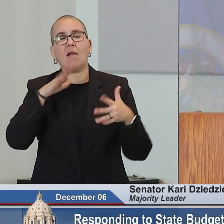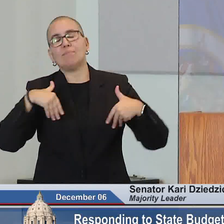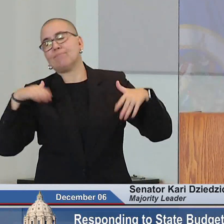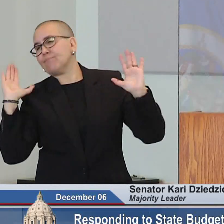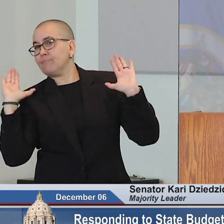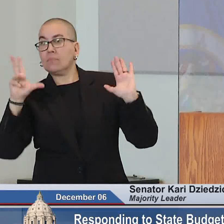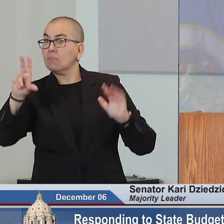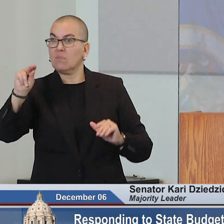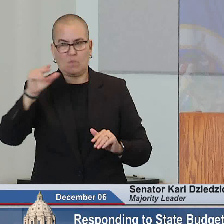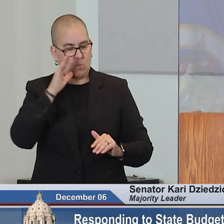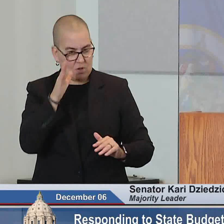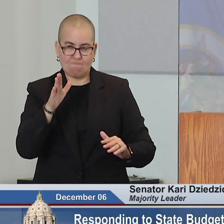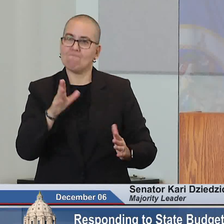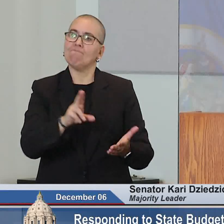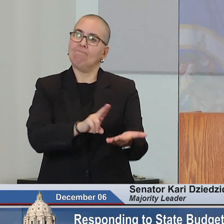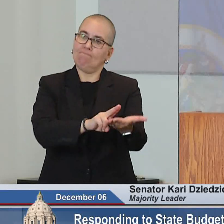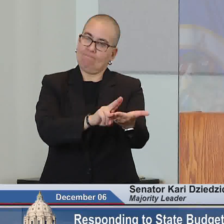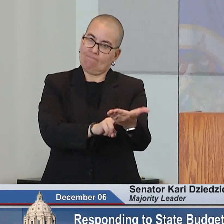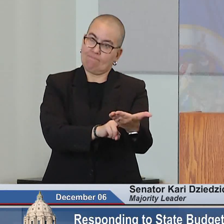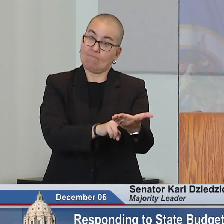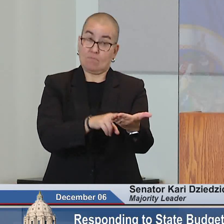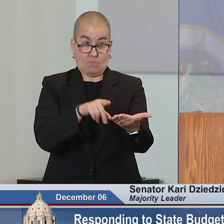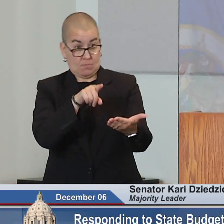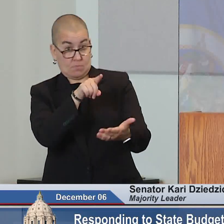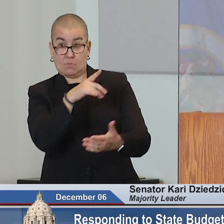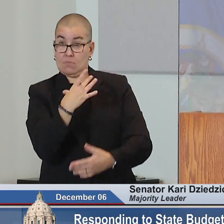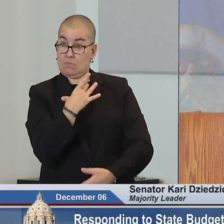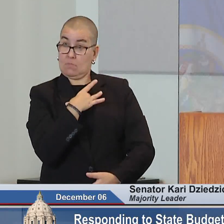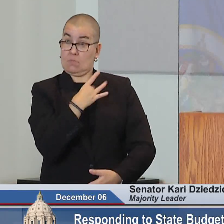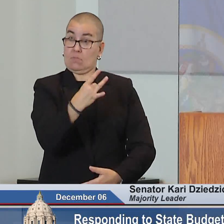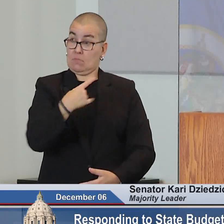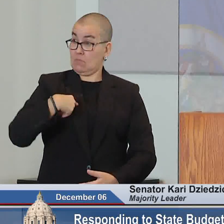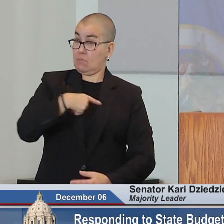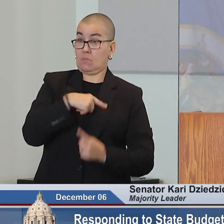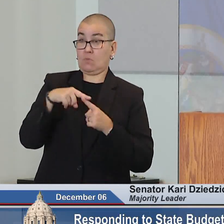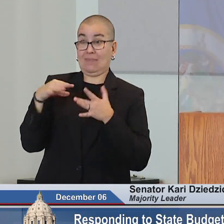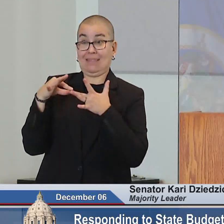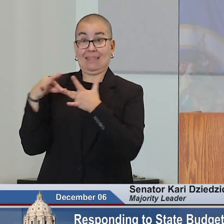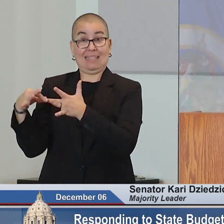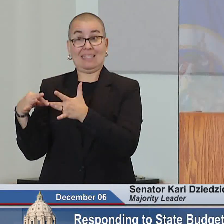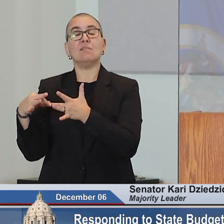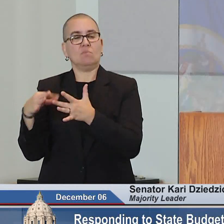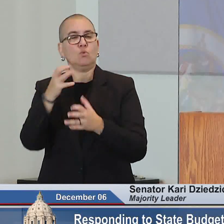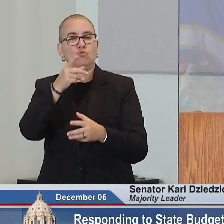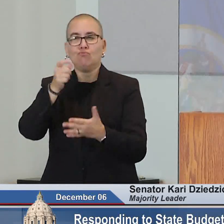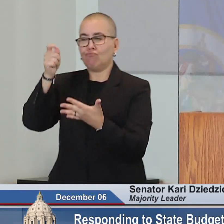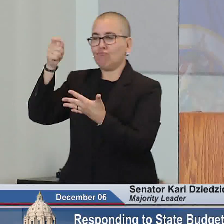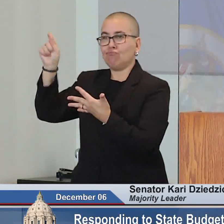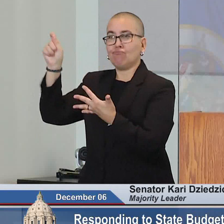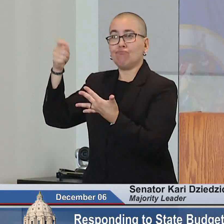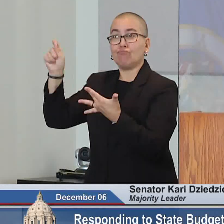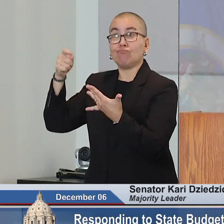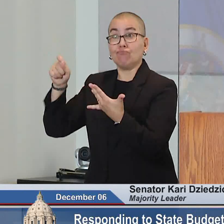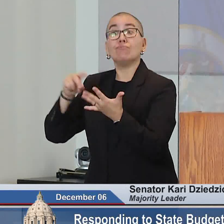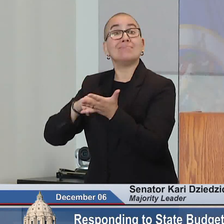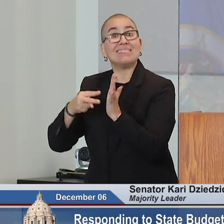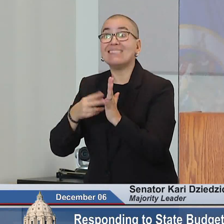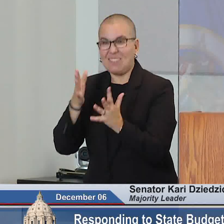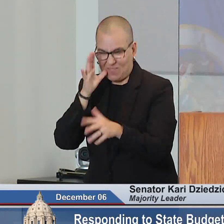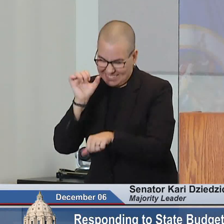lead, and we will get things done. That means doing the hard work to finding agreement where it exists,